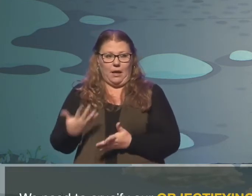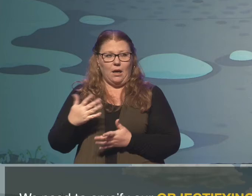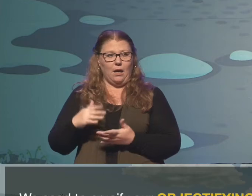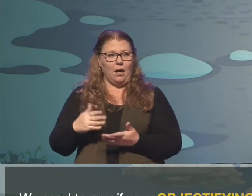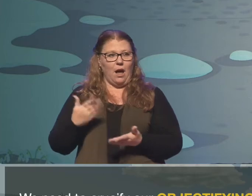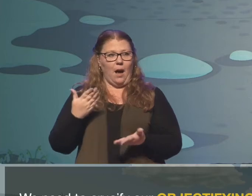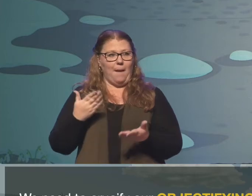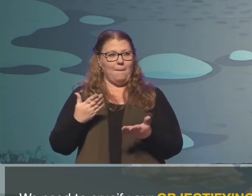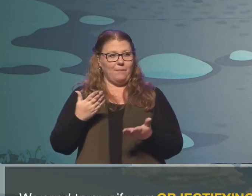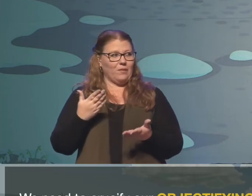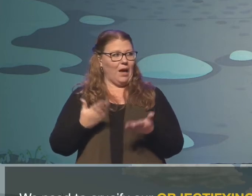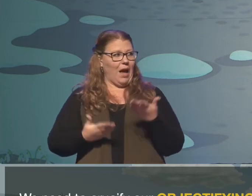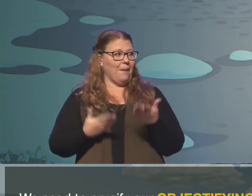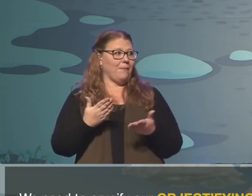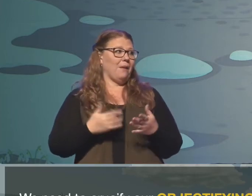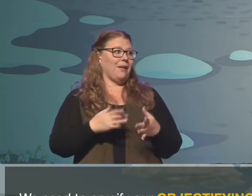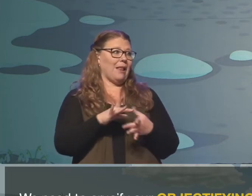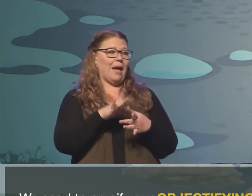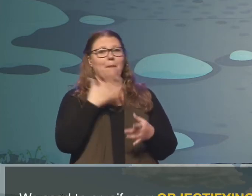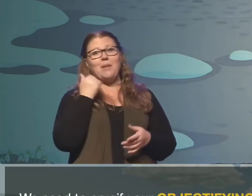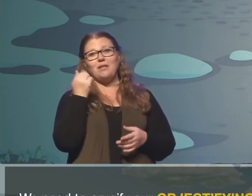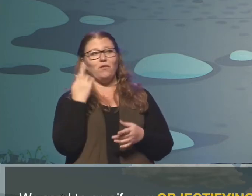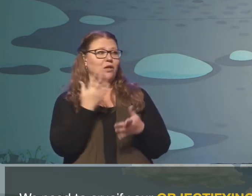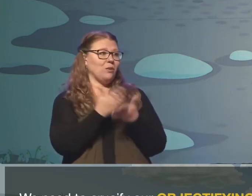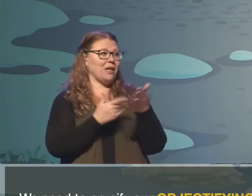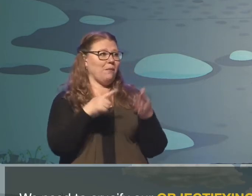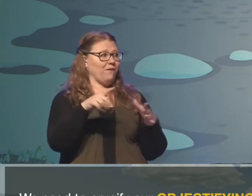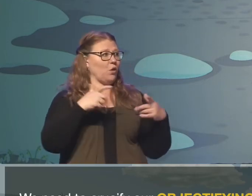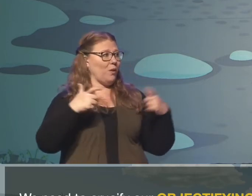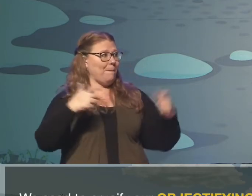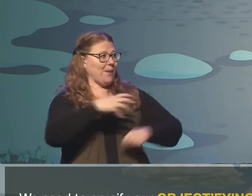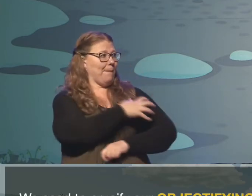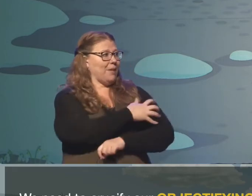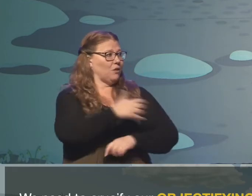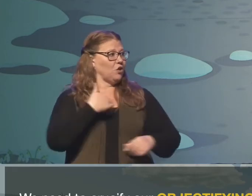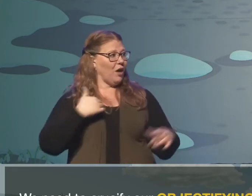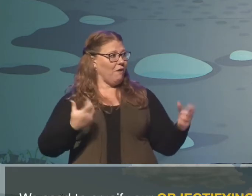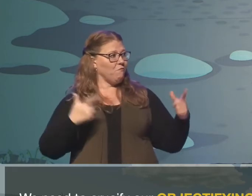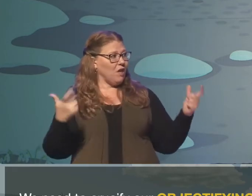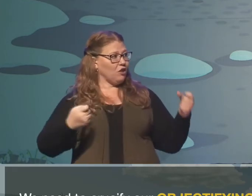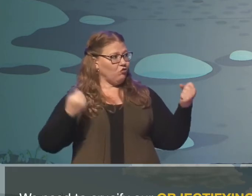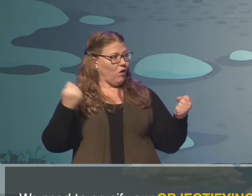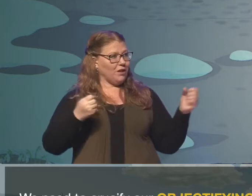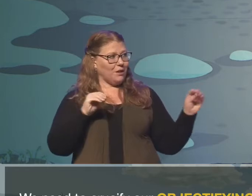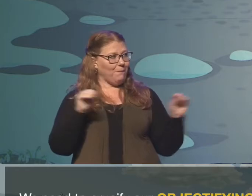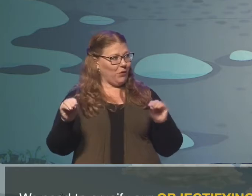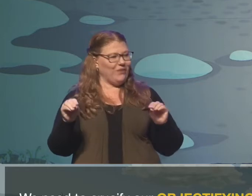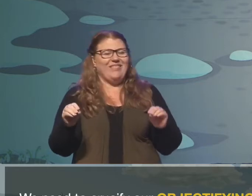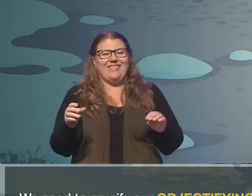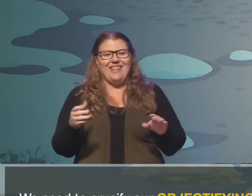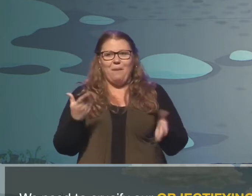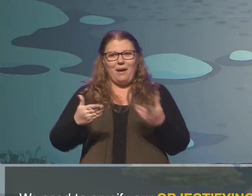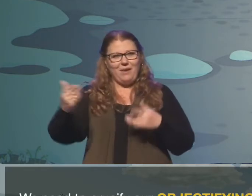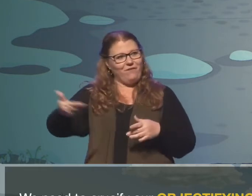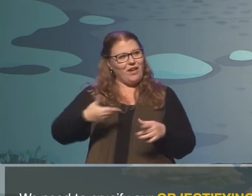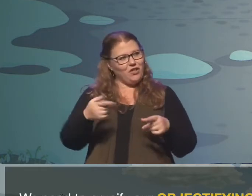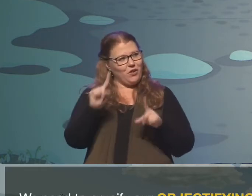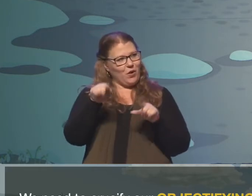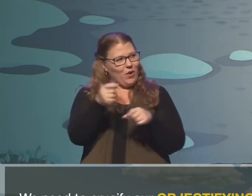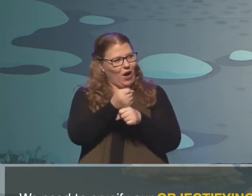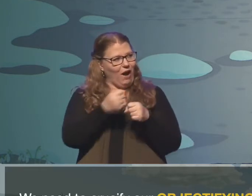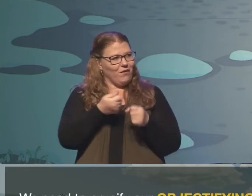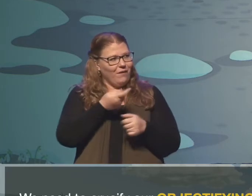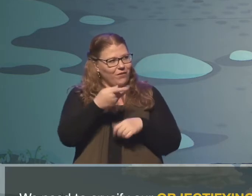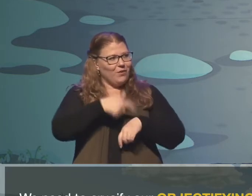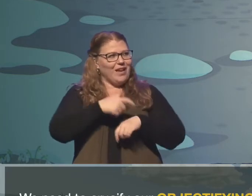you all with big muscles best friends for a while. You got pickup trucks. You know, I might invite you out to coffee a few